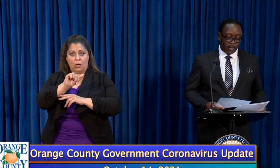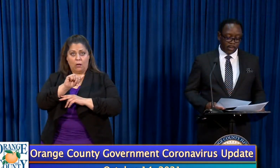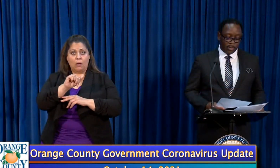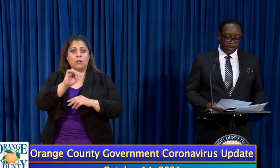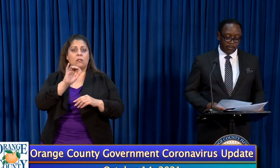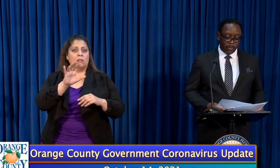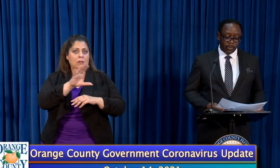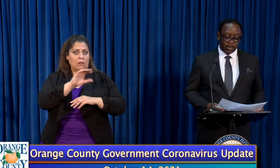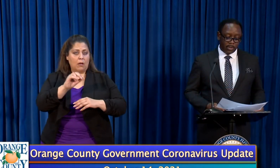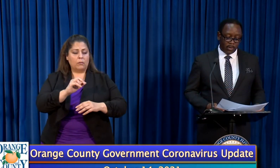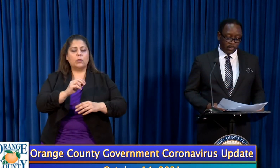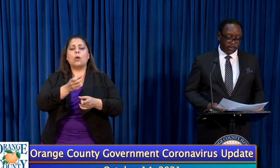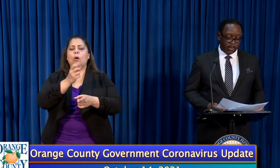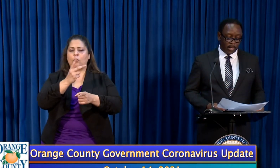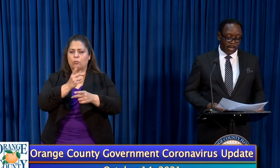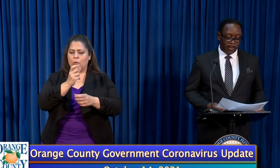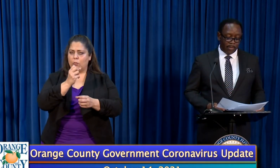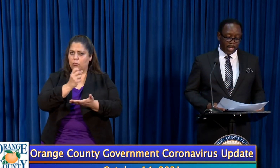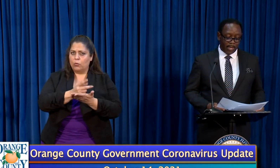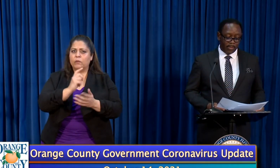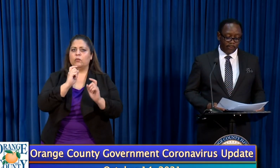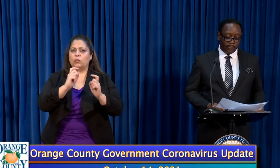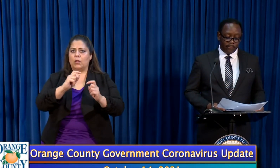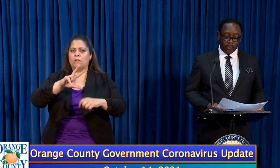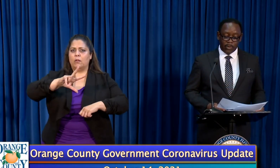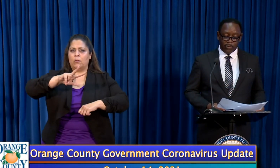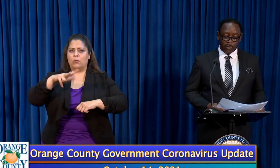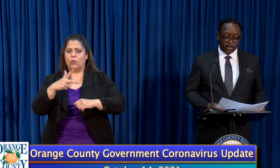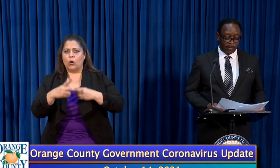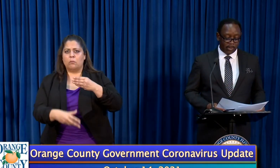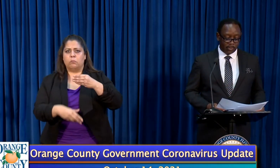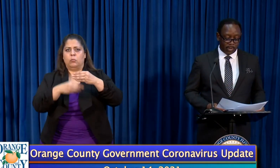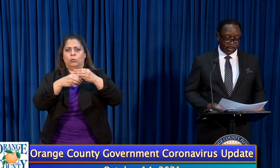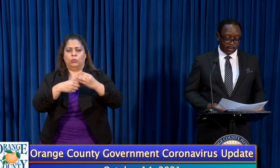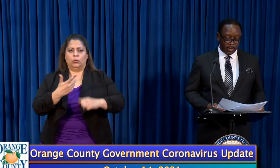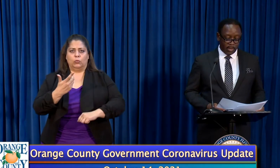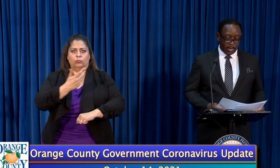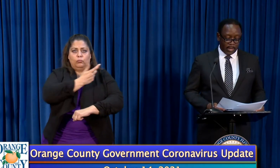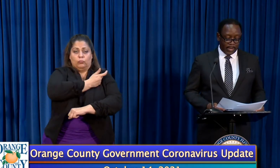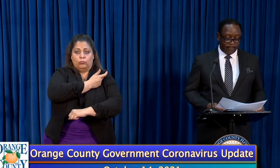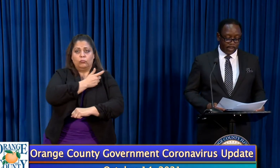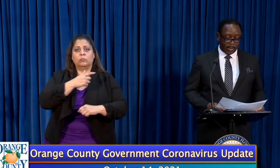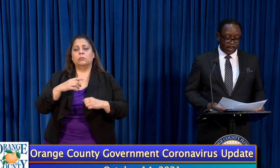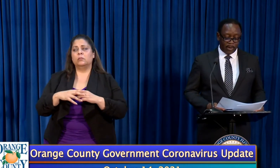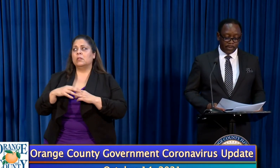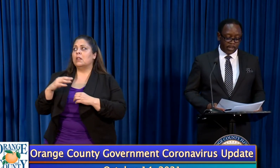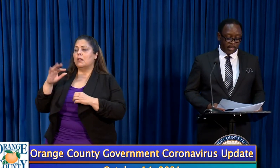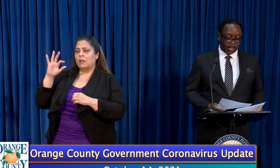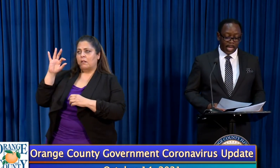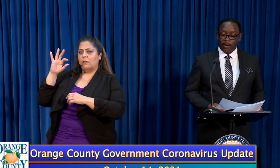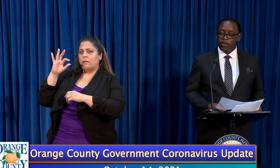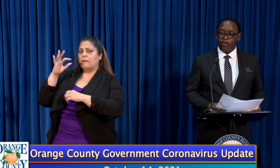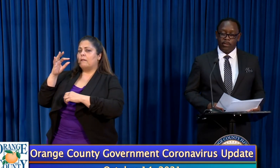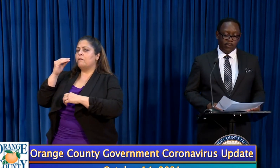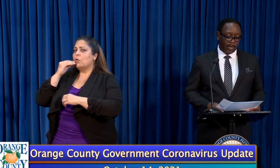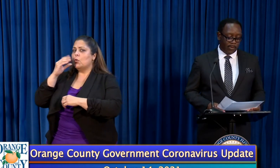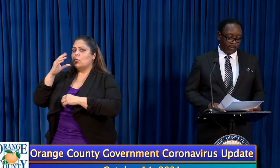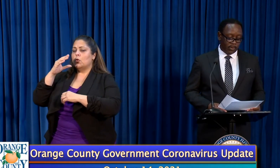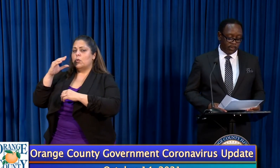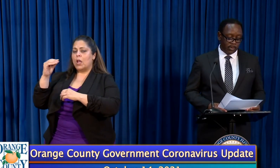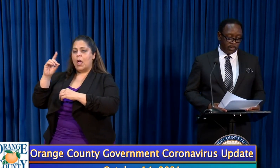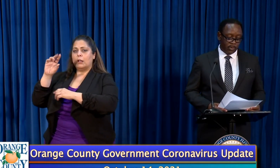for the booster dose by the Food and Drug Administration. There are particular categories